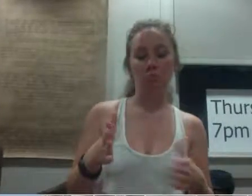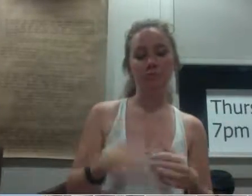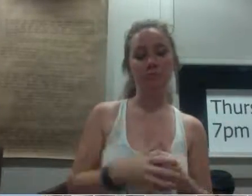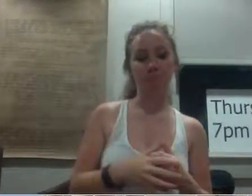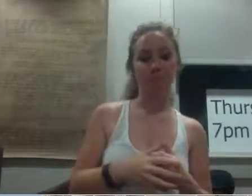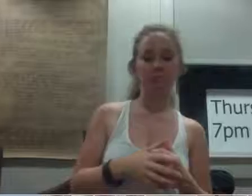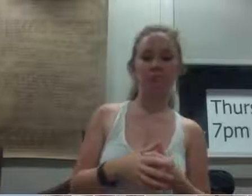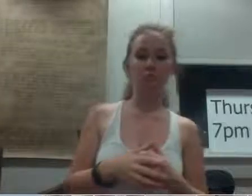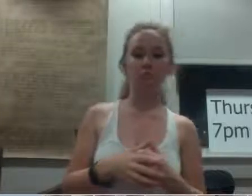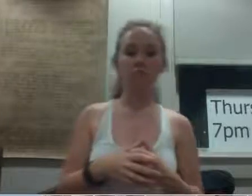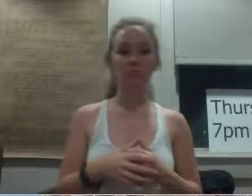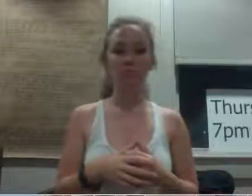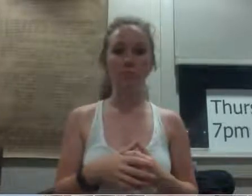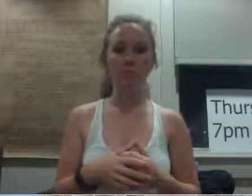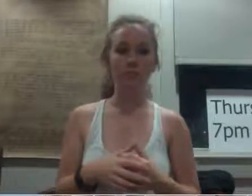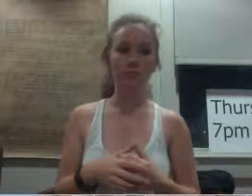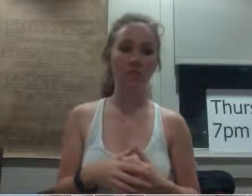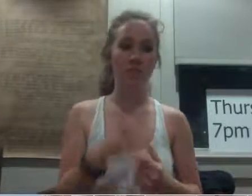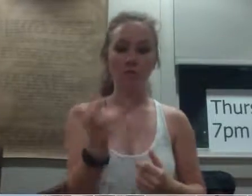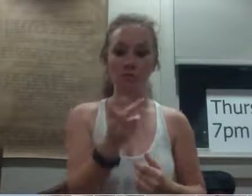is the group that accepts government officials.